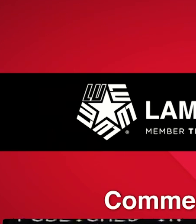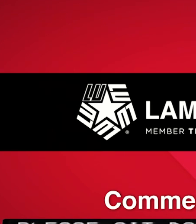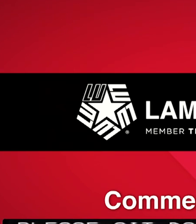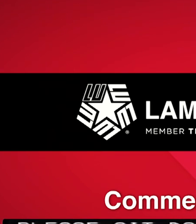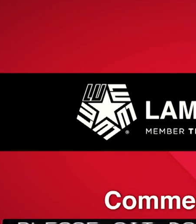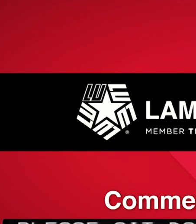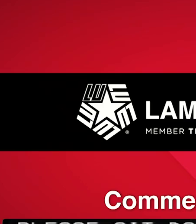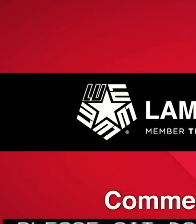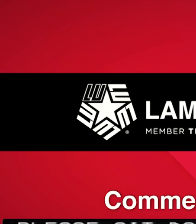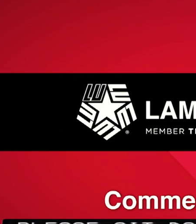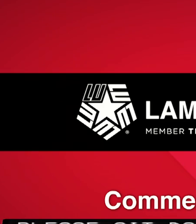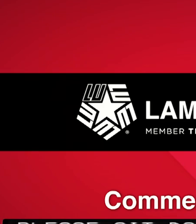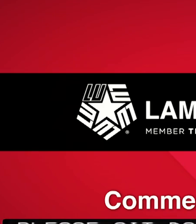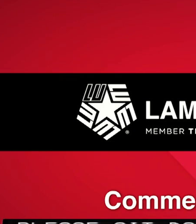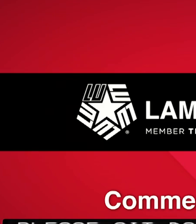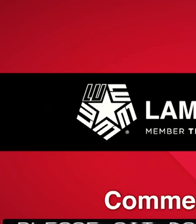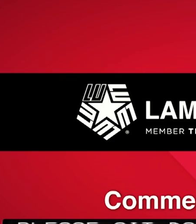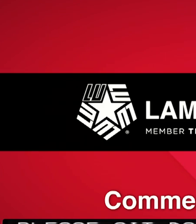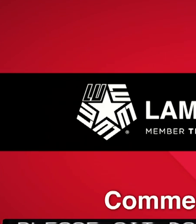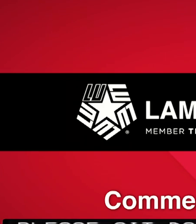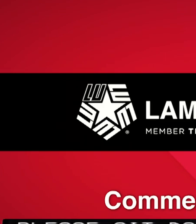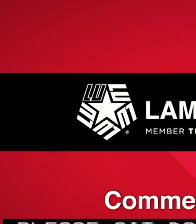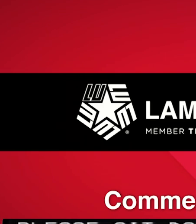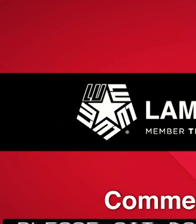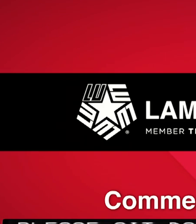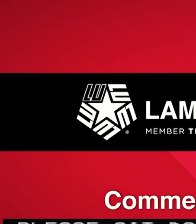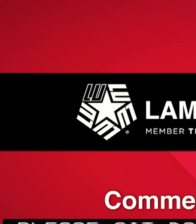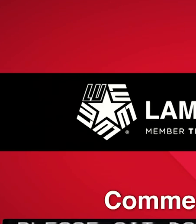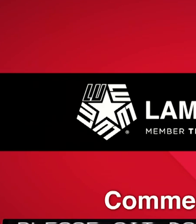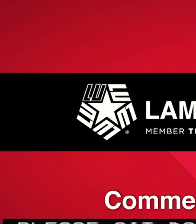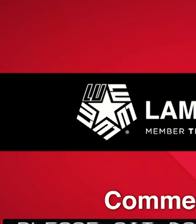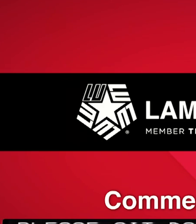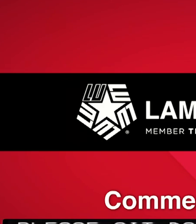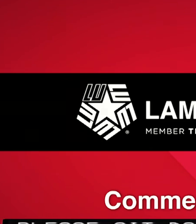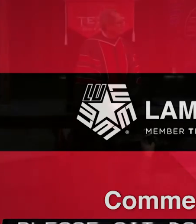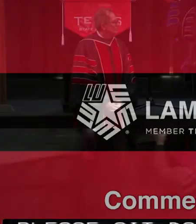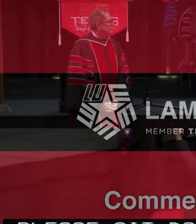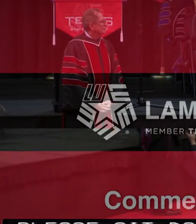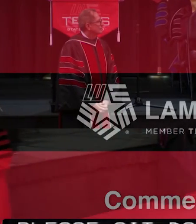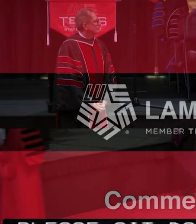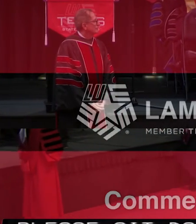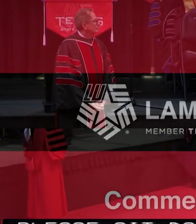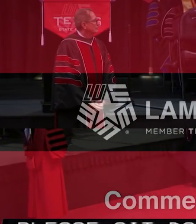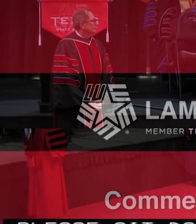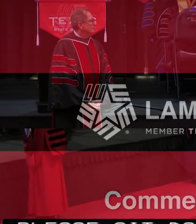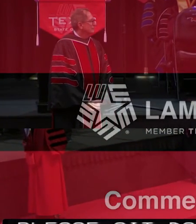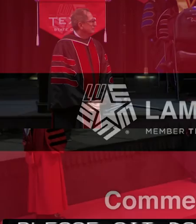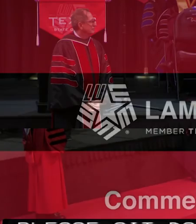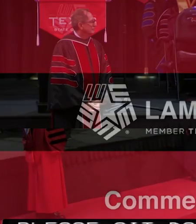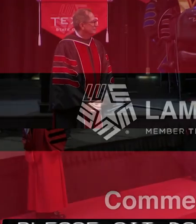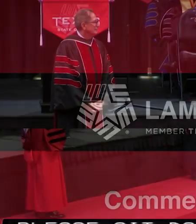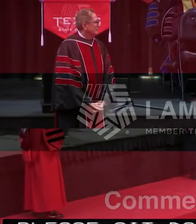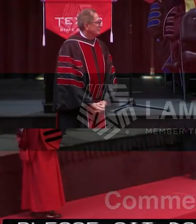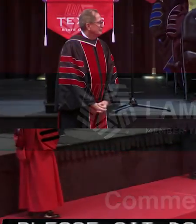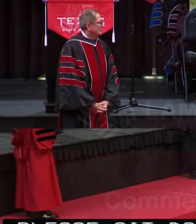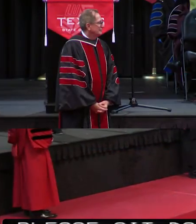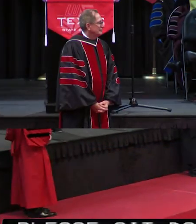Master of Science in Chemistry. Sri Priya